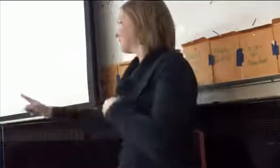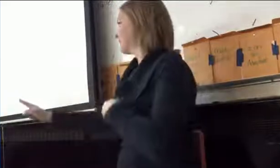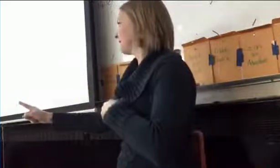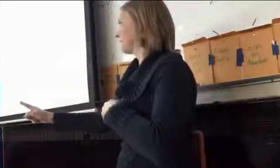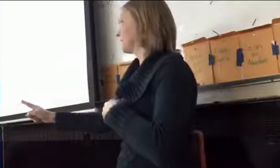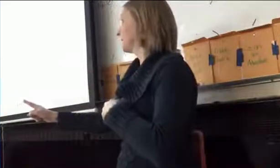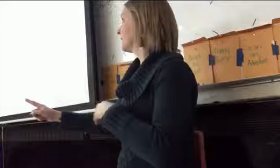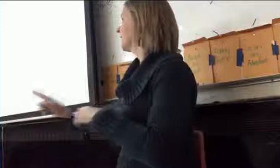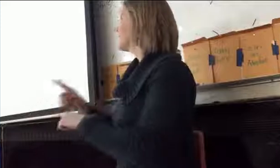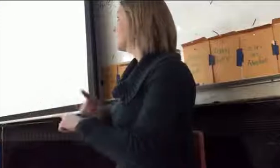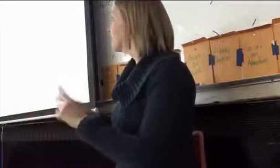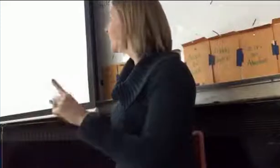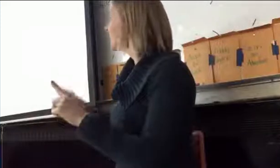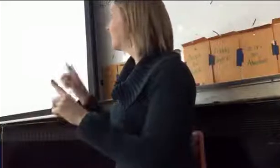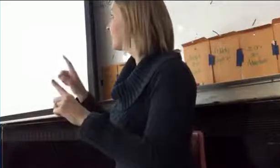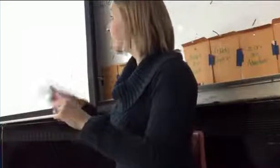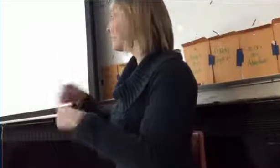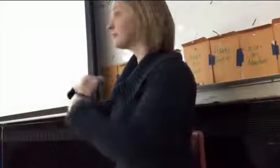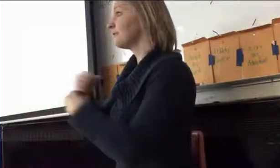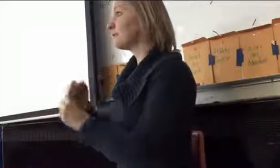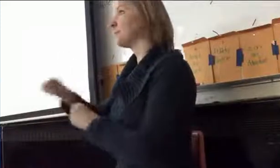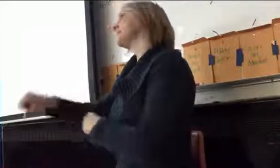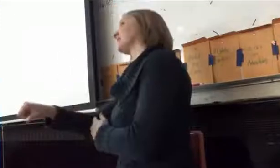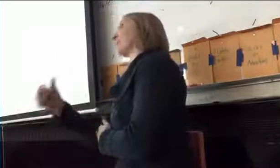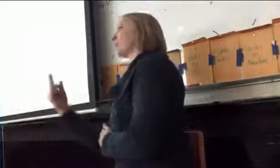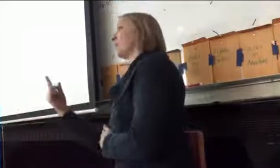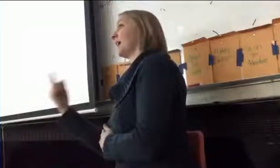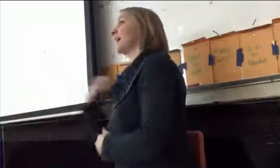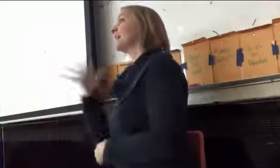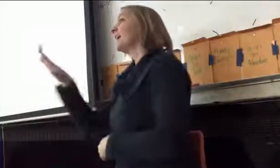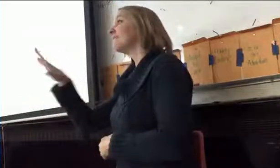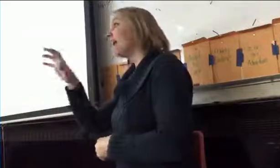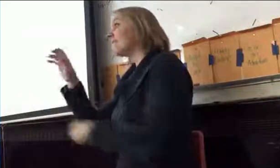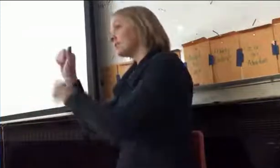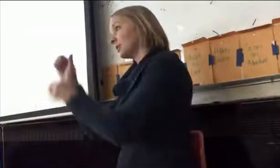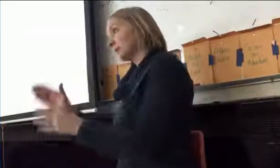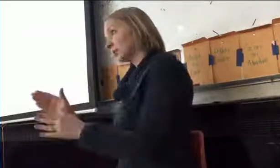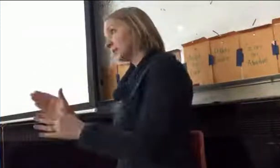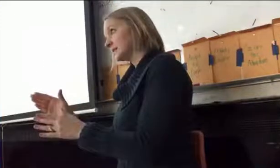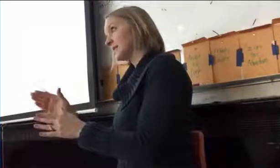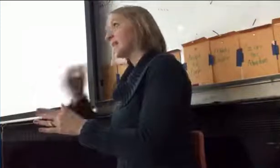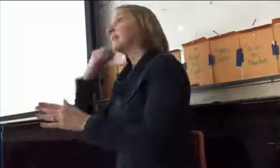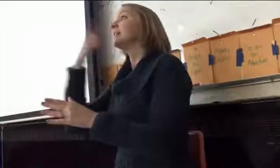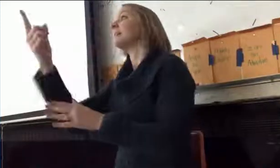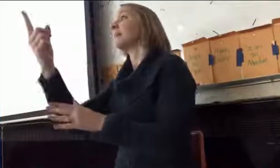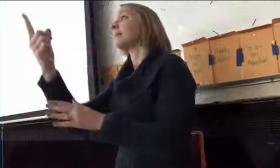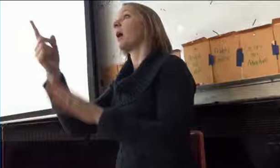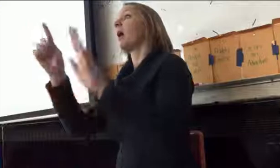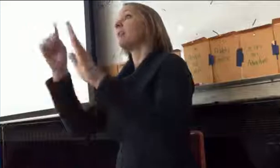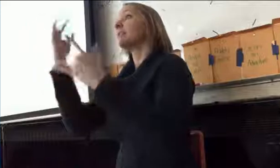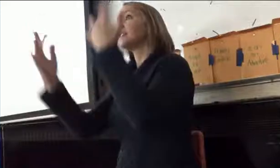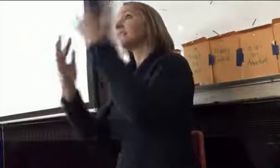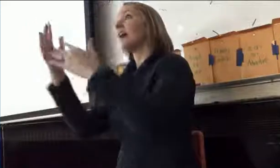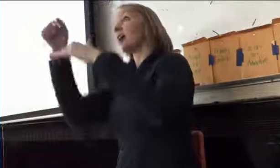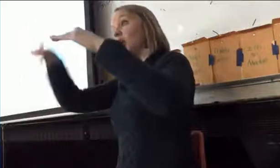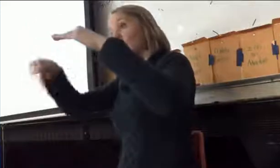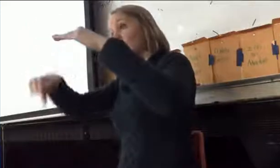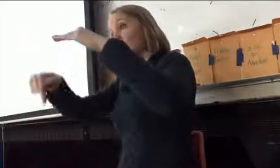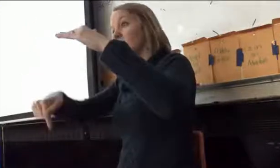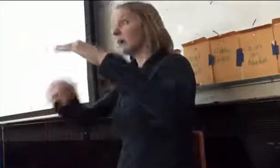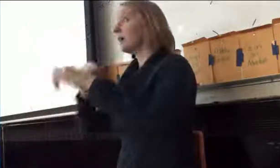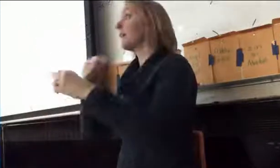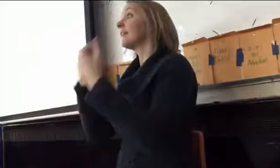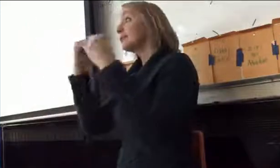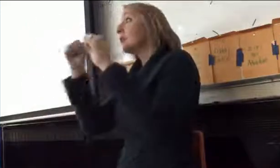They have to inform this other one, which has about 500 workers in it, that there's a fire underneath. Now, they did try